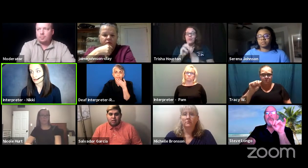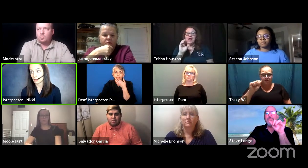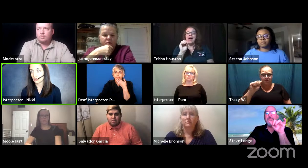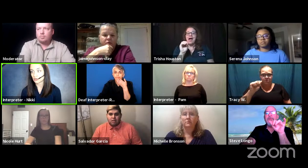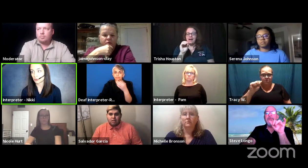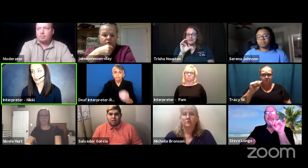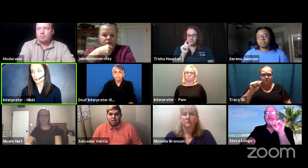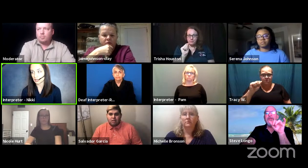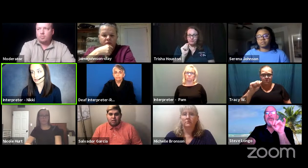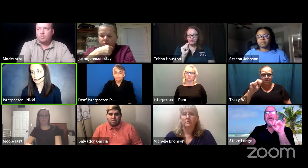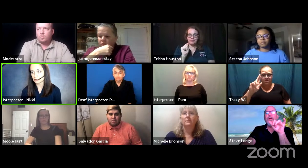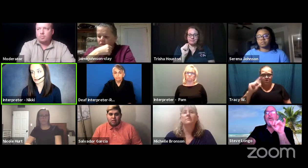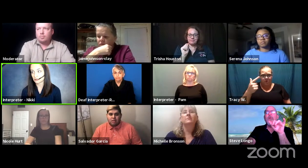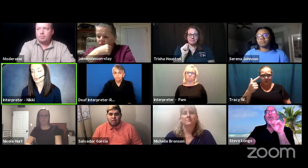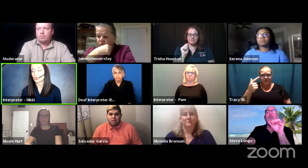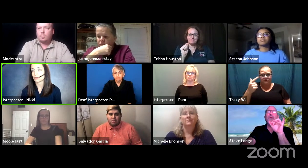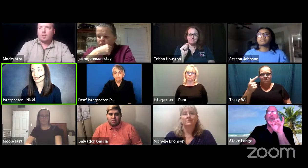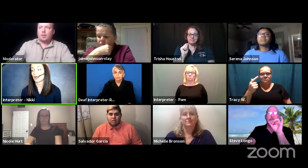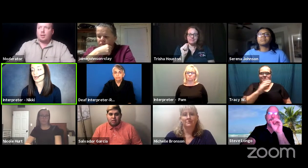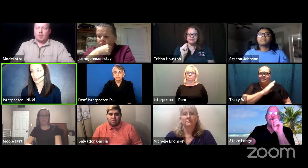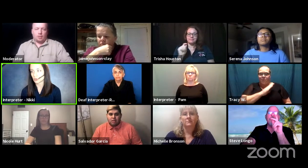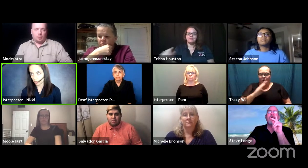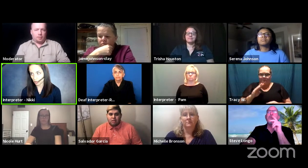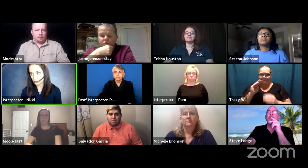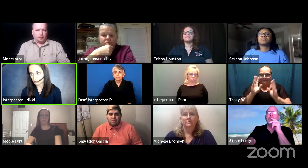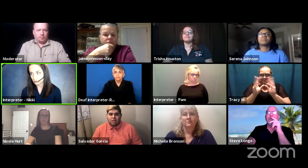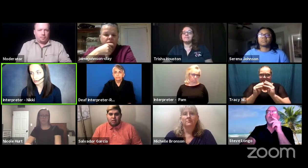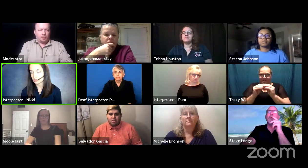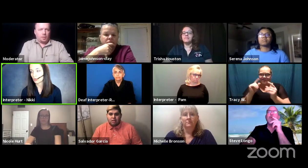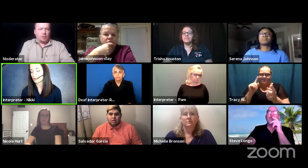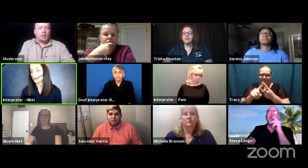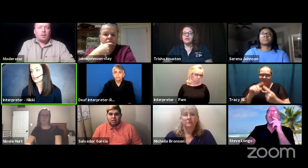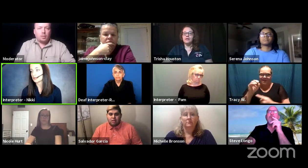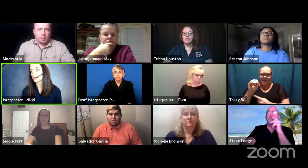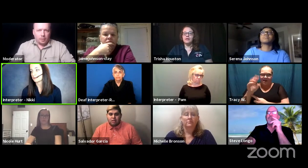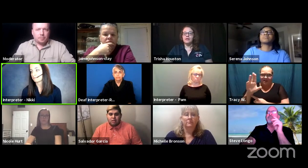The August board minutes should read October board minutes.